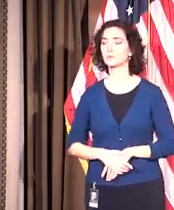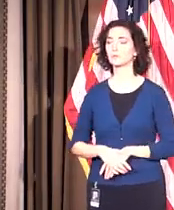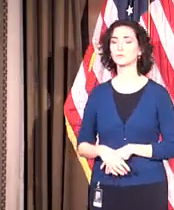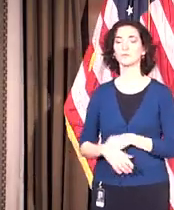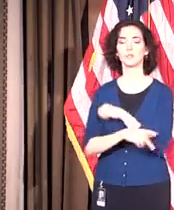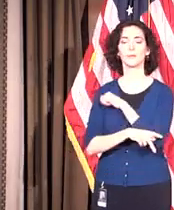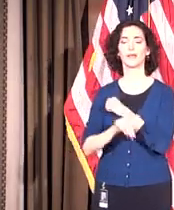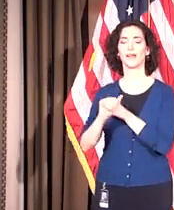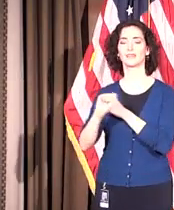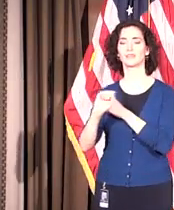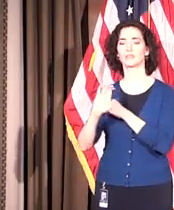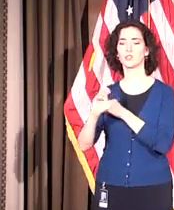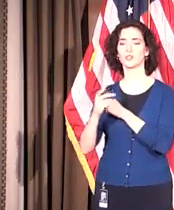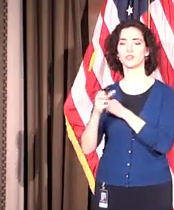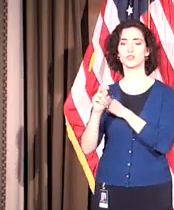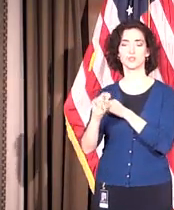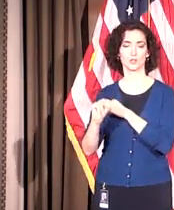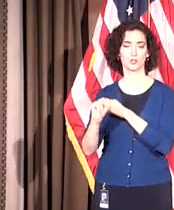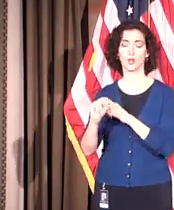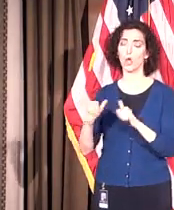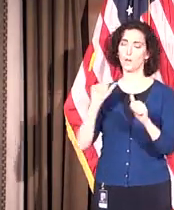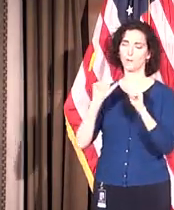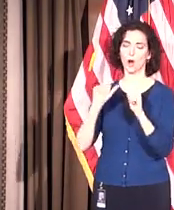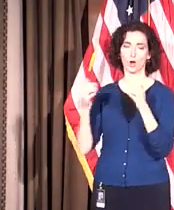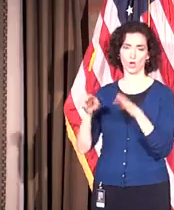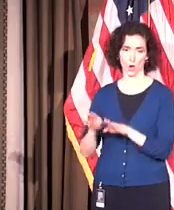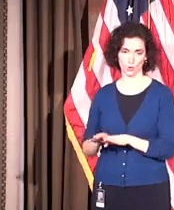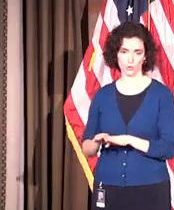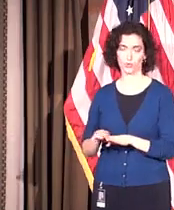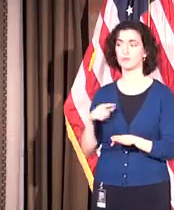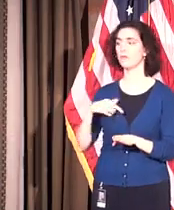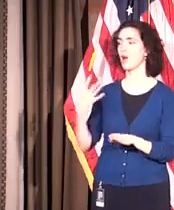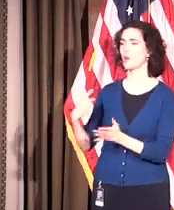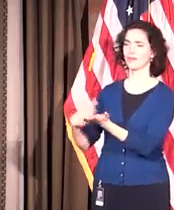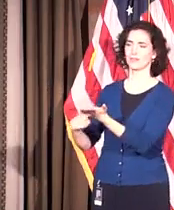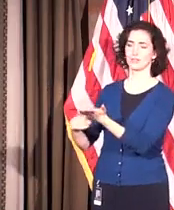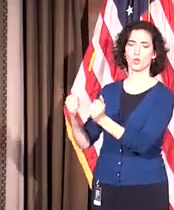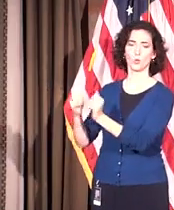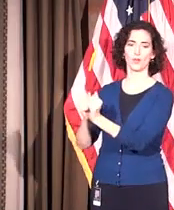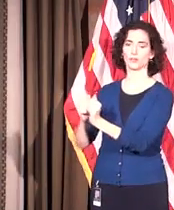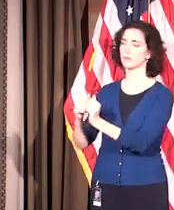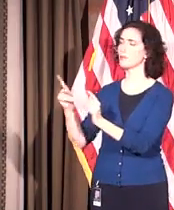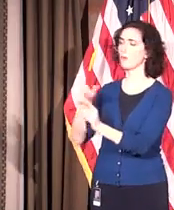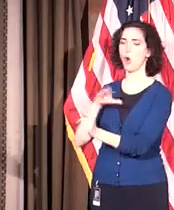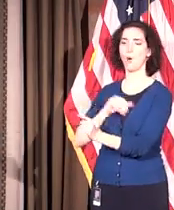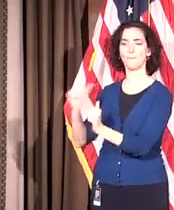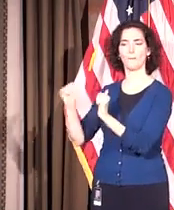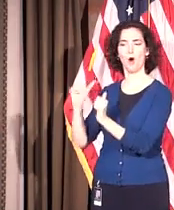bar owners who feel, and this is a discussion we've had before, that they're being targeted.